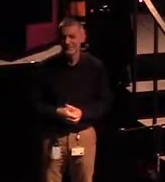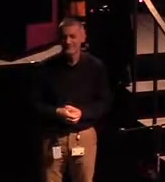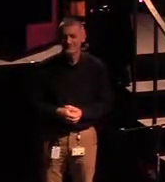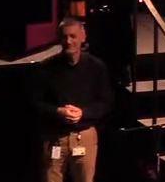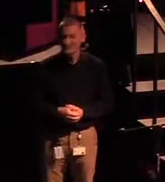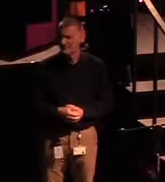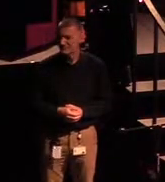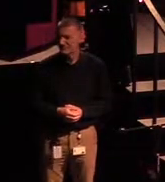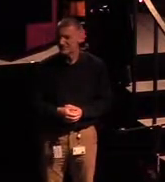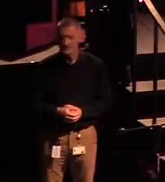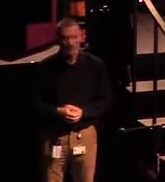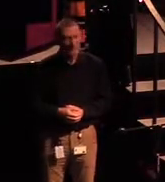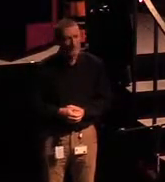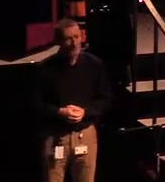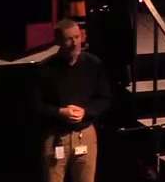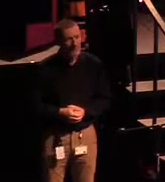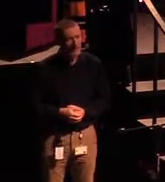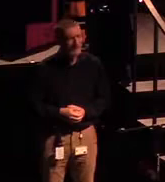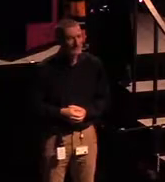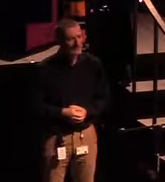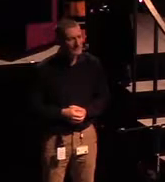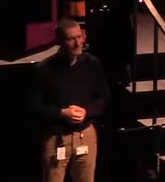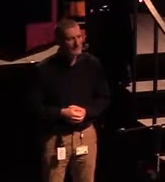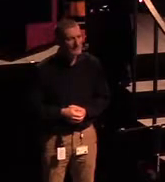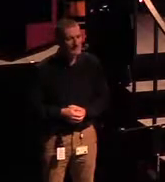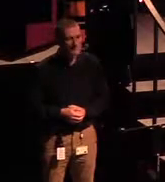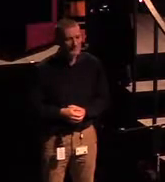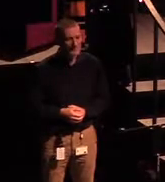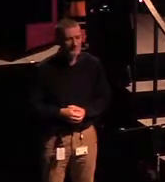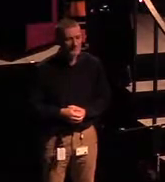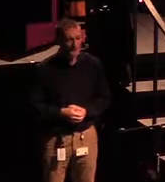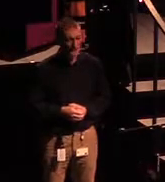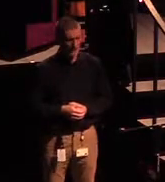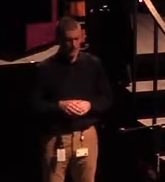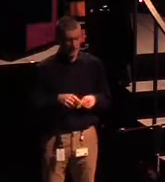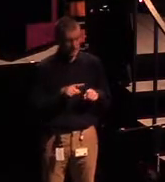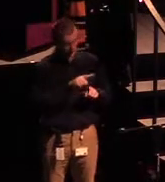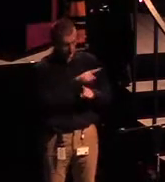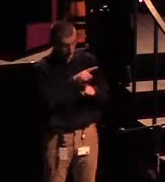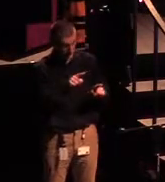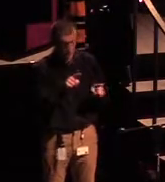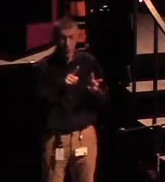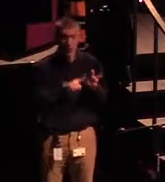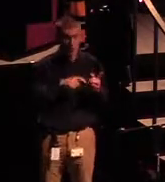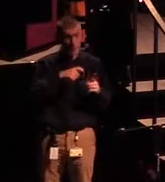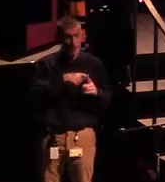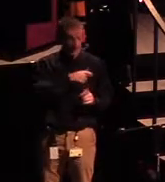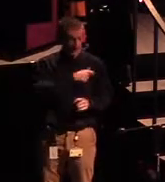But to be serious, the fact that, you know, I think the UK delegates amongst us will